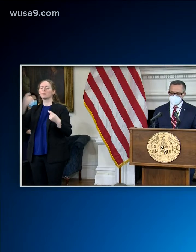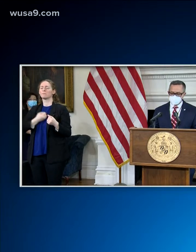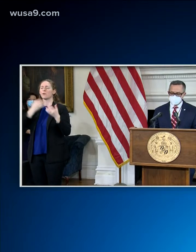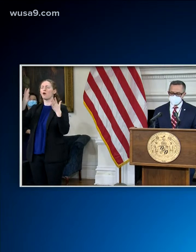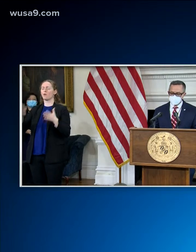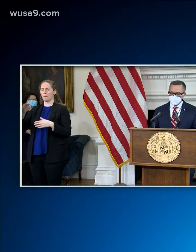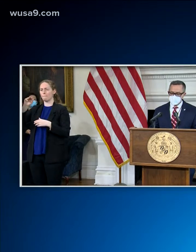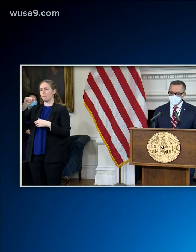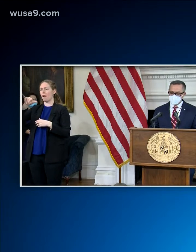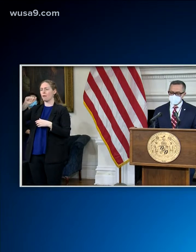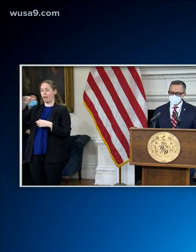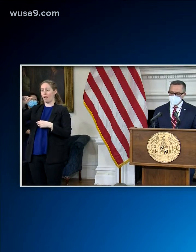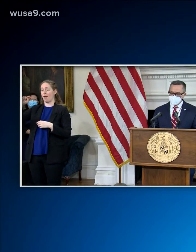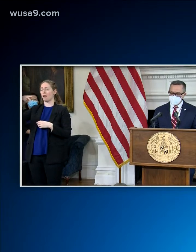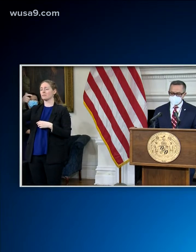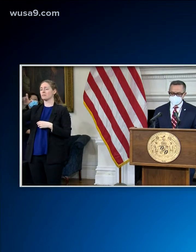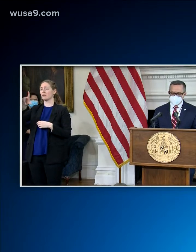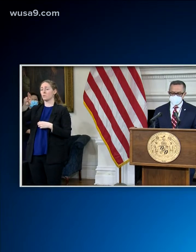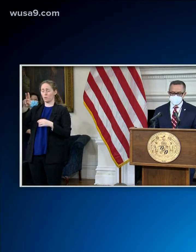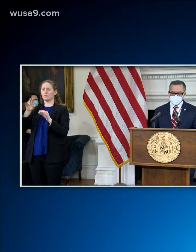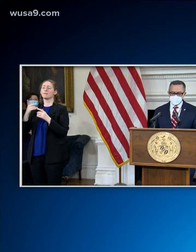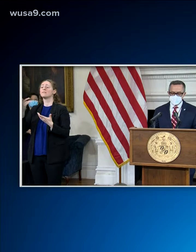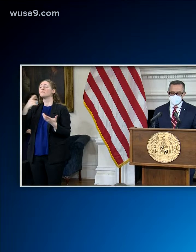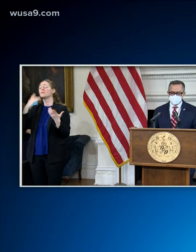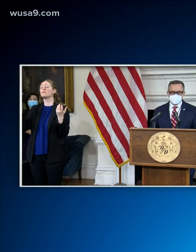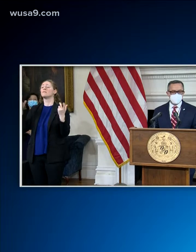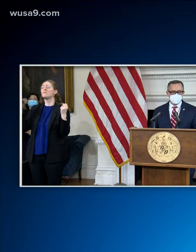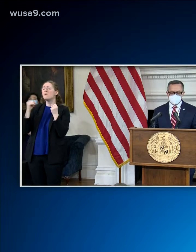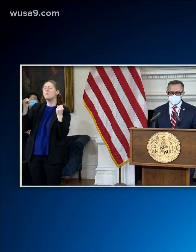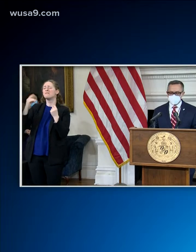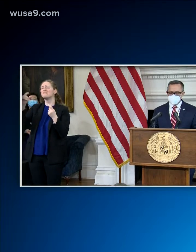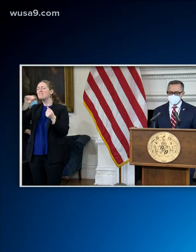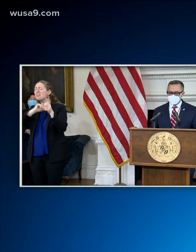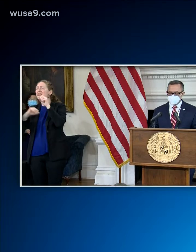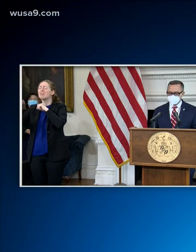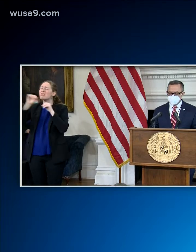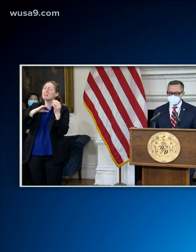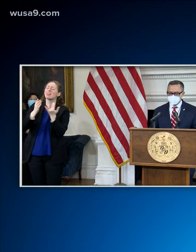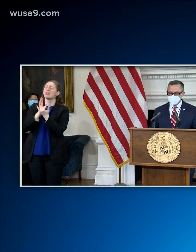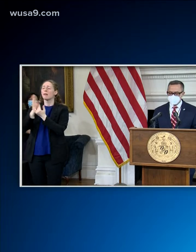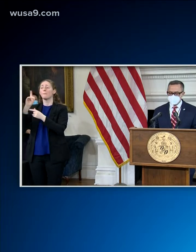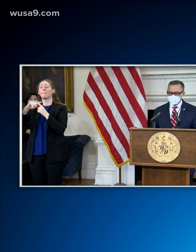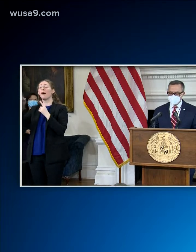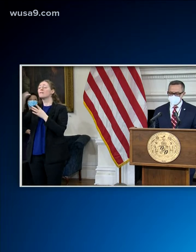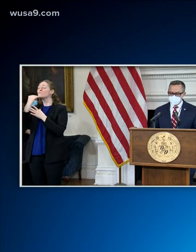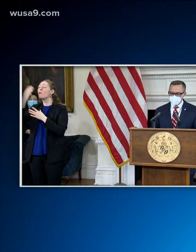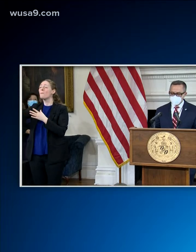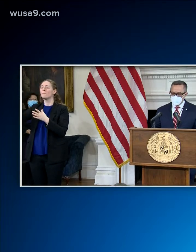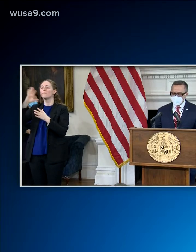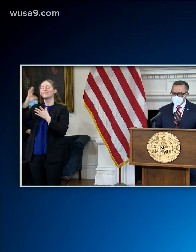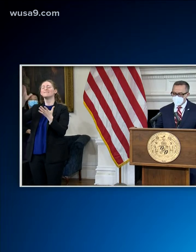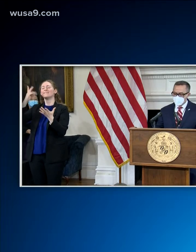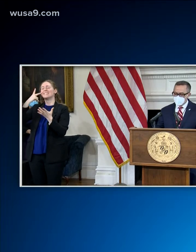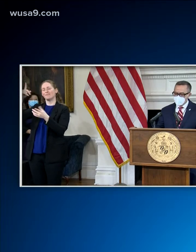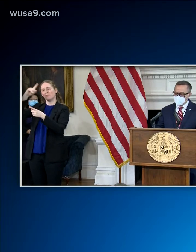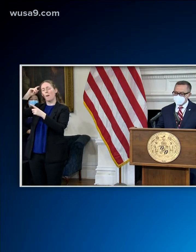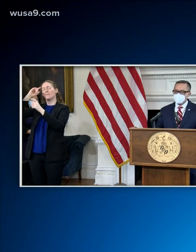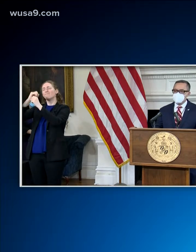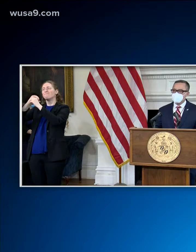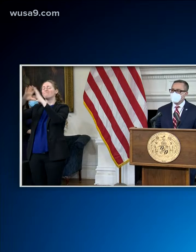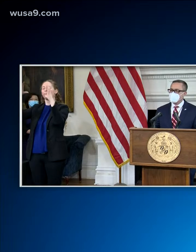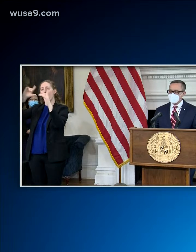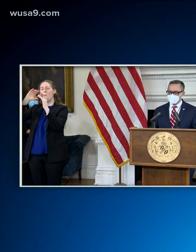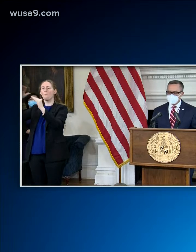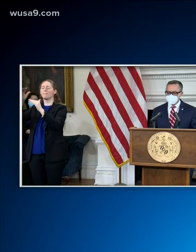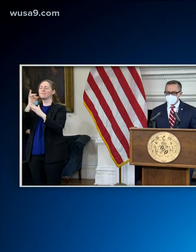will pass, that spring is a sign that summer is due at last. See, all we have